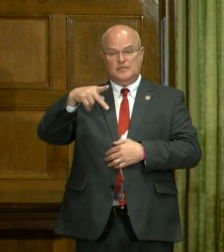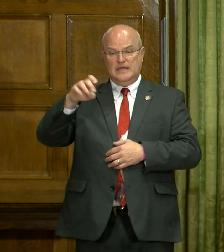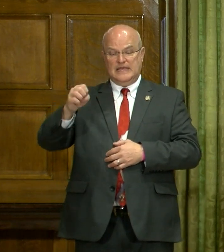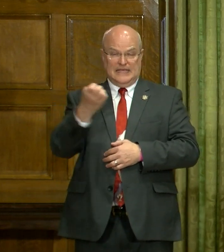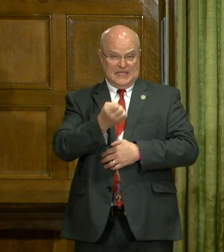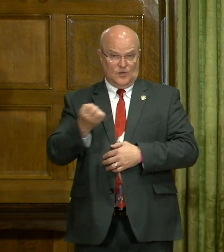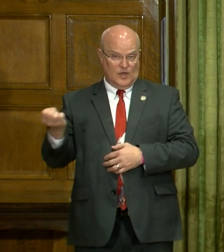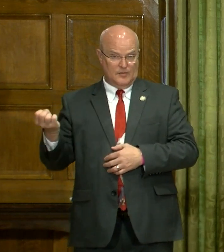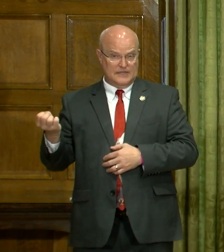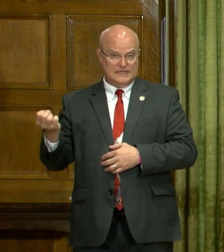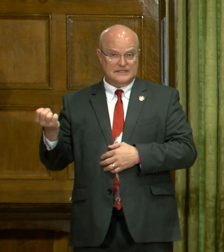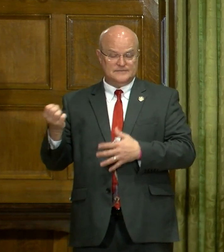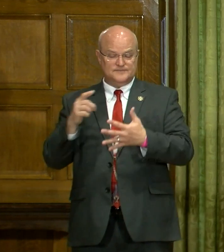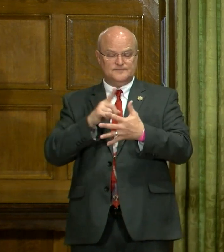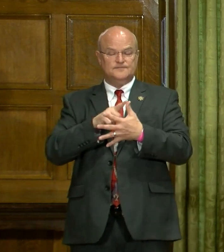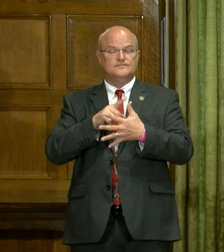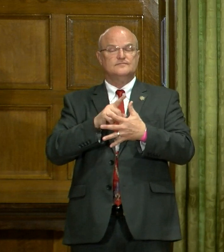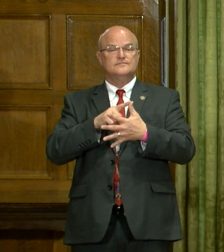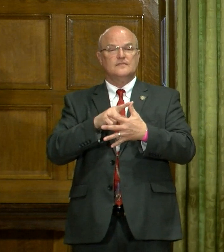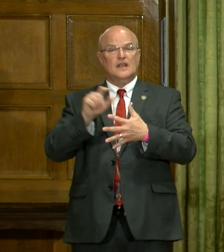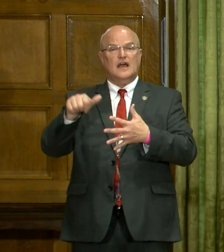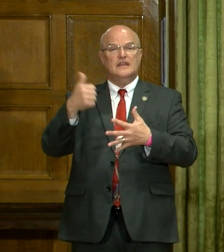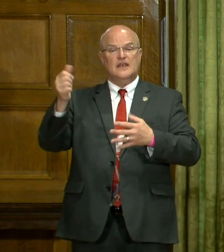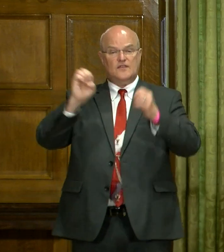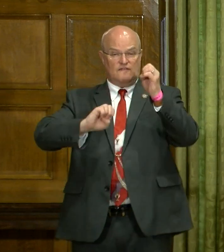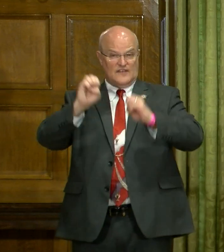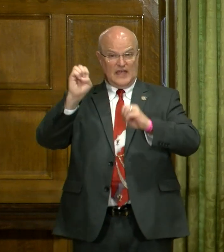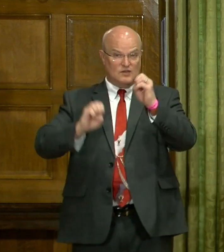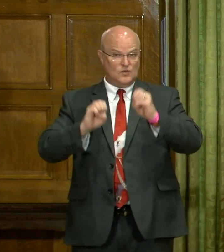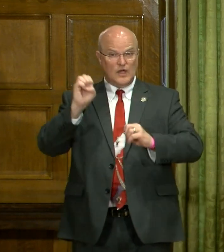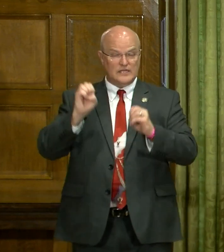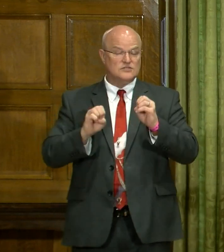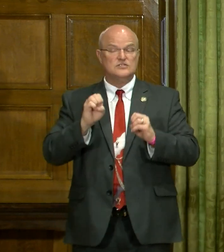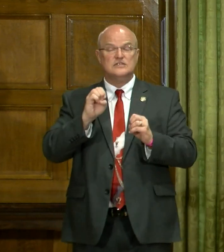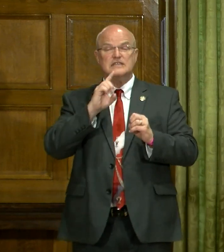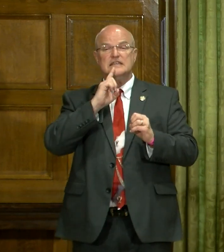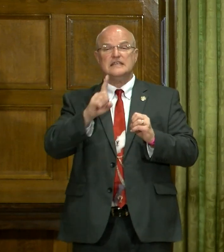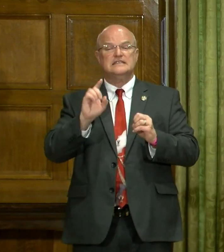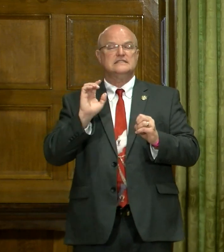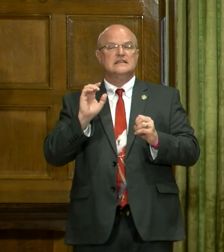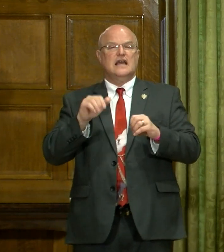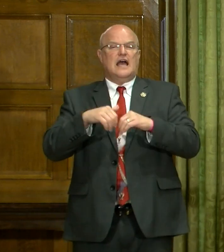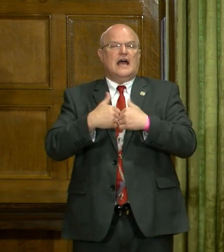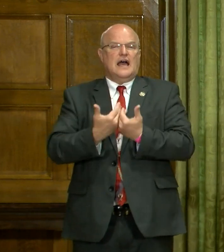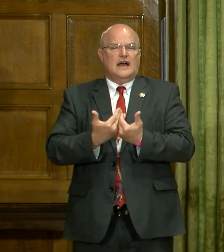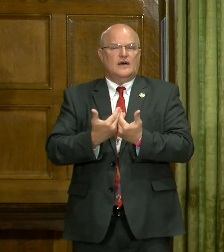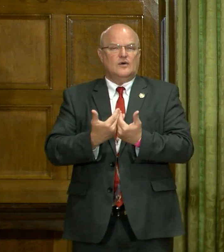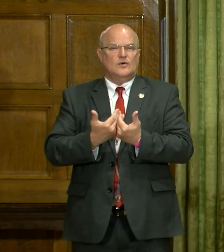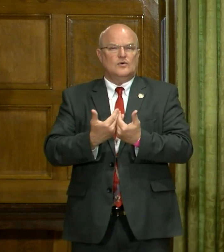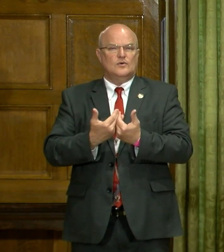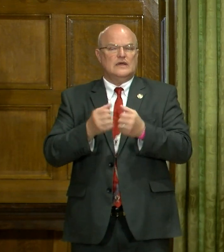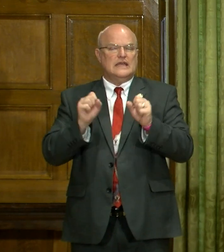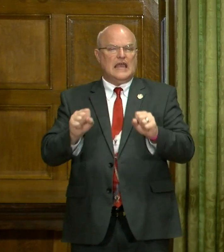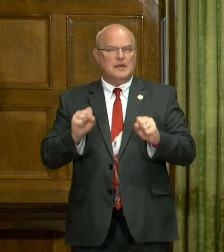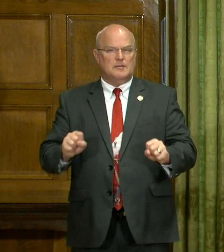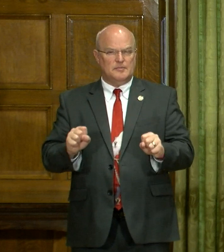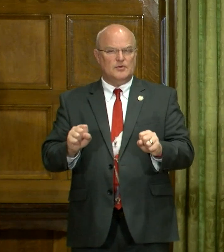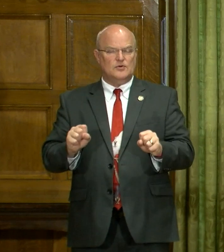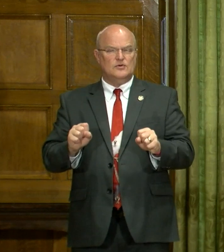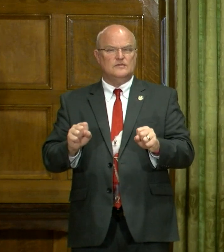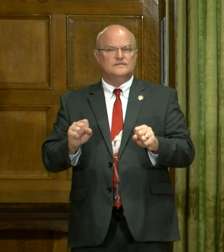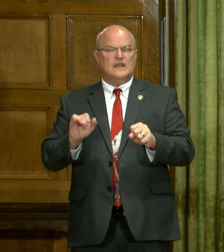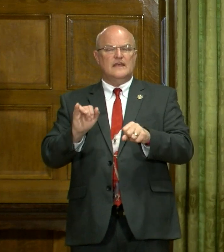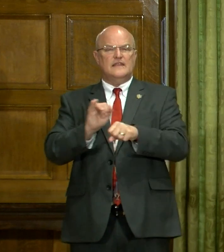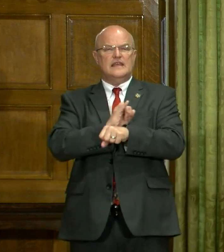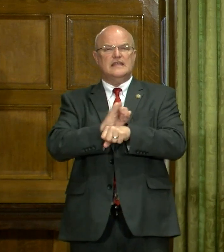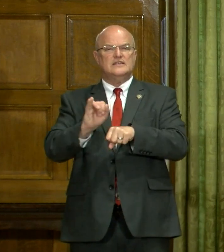protective equipment. It is another evaluation is as to how capable the industry